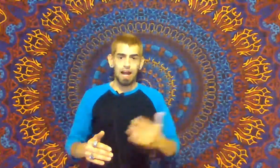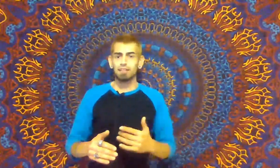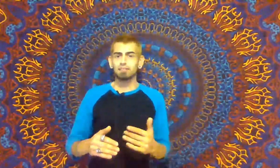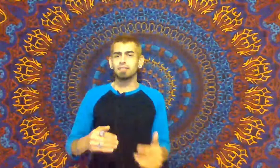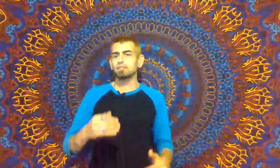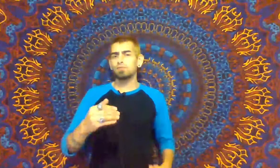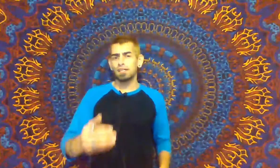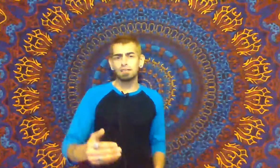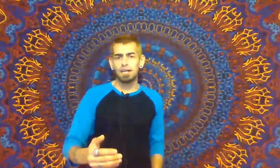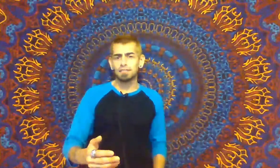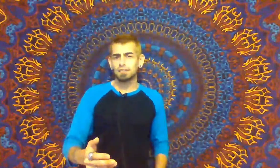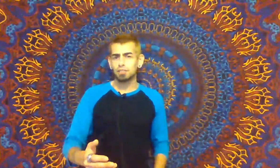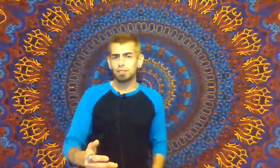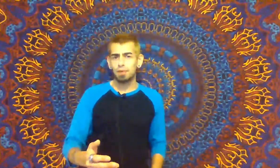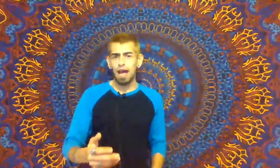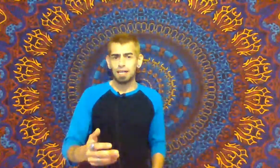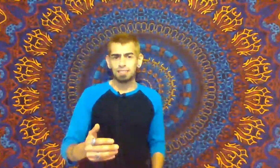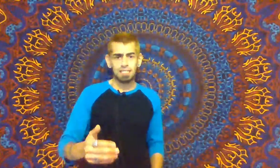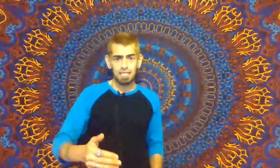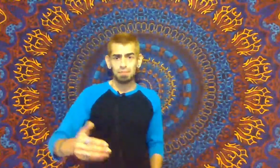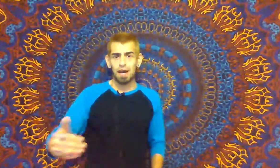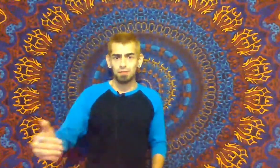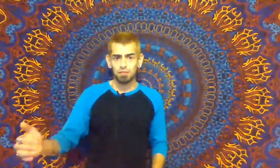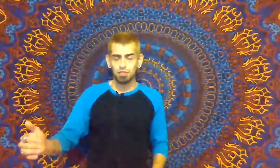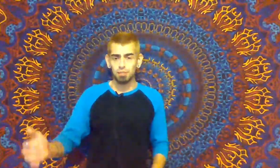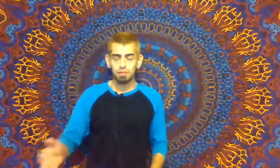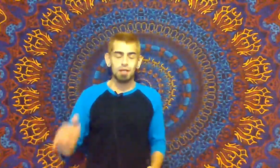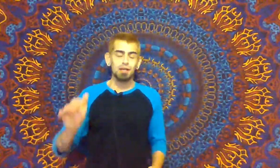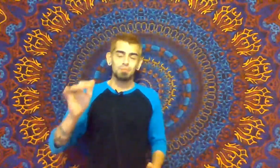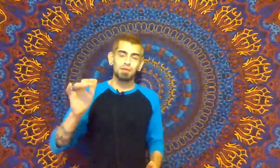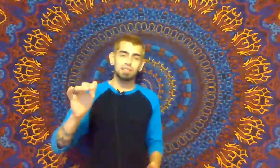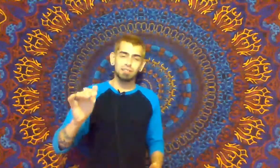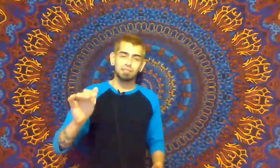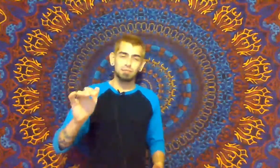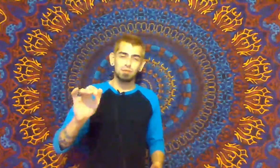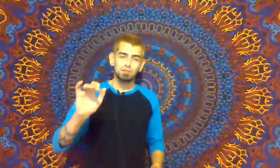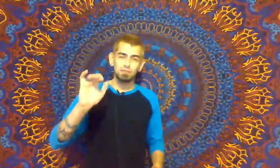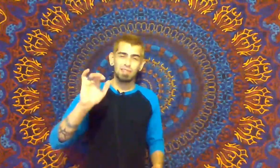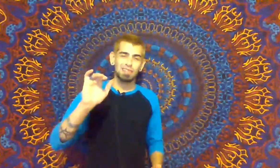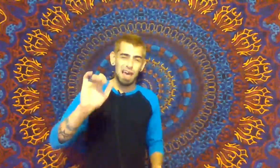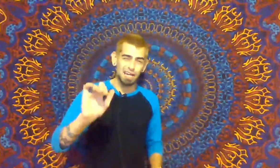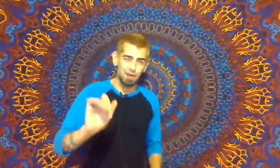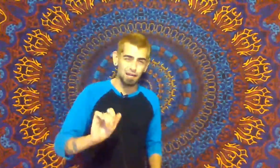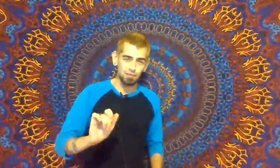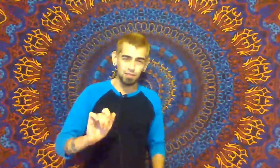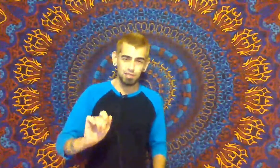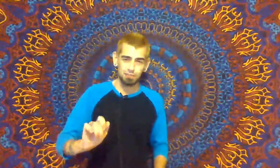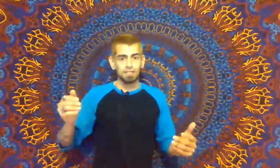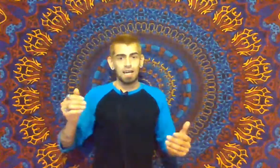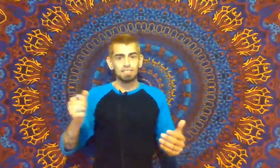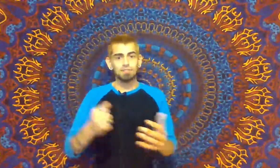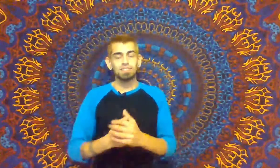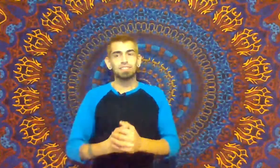Alex doesn't recognize the ship as the pirate ship, but it is supposed to be that pirate ship, as if to say